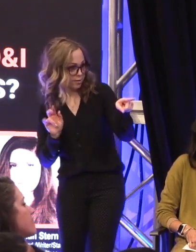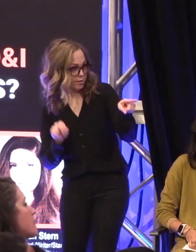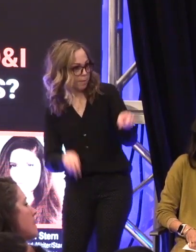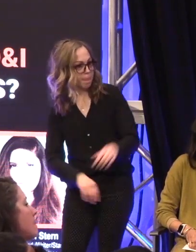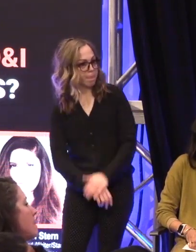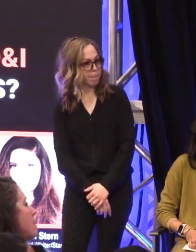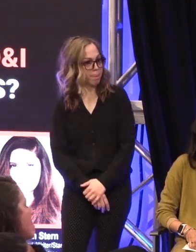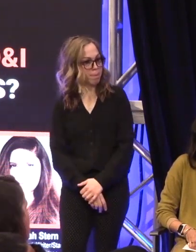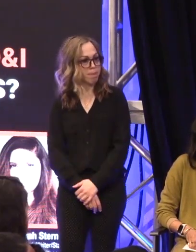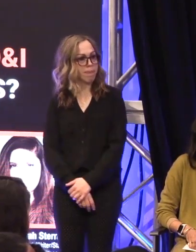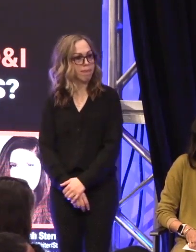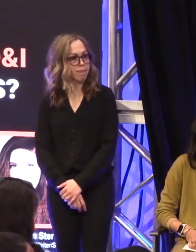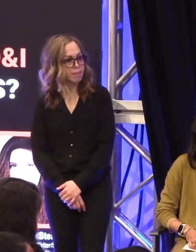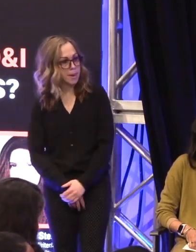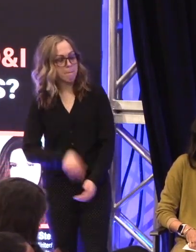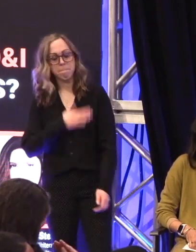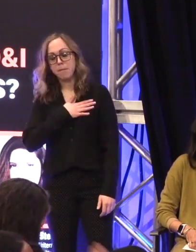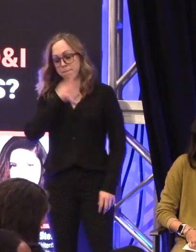So my father